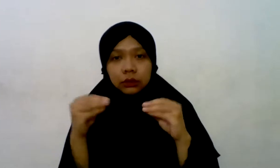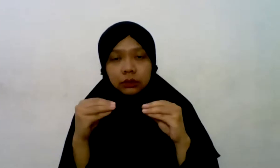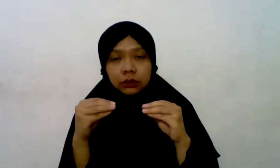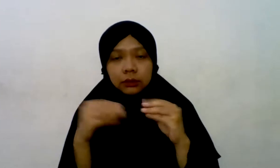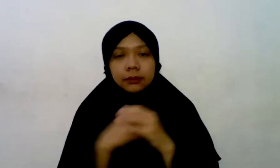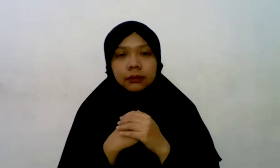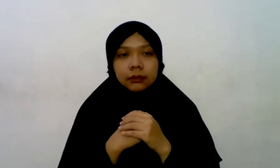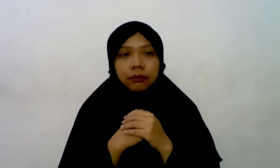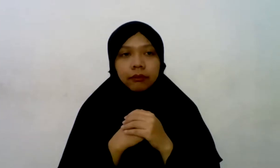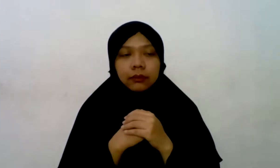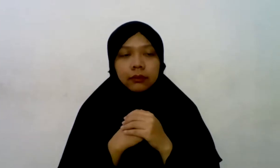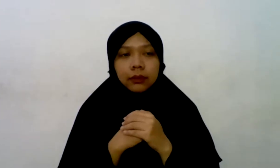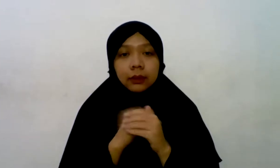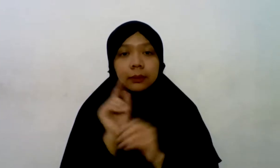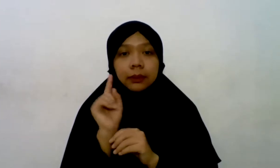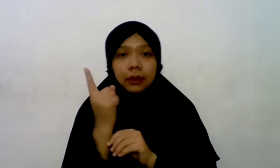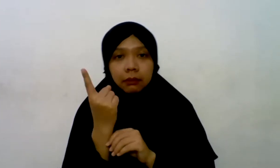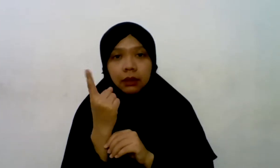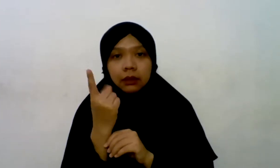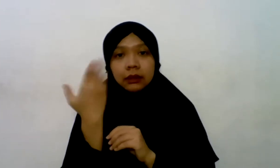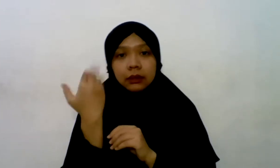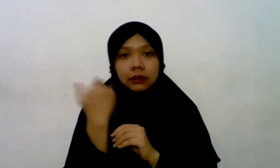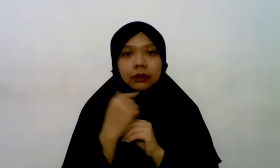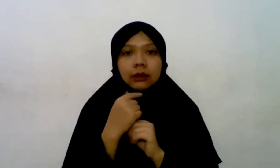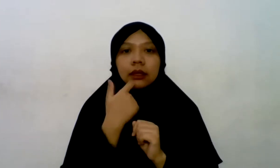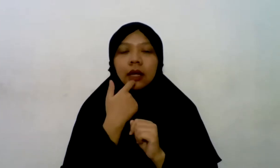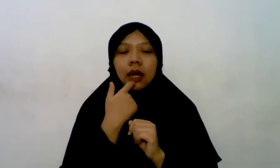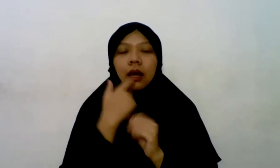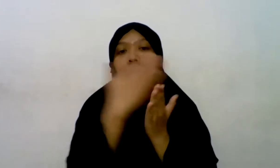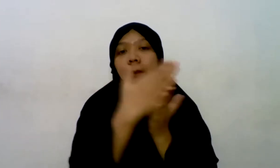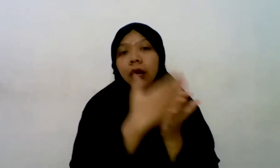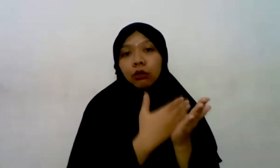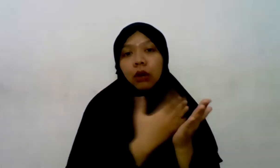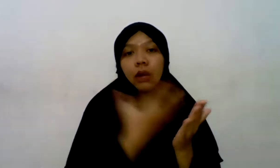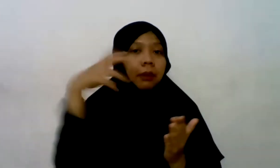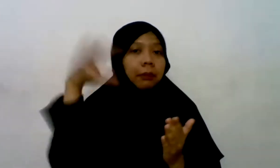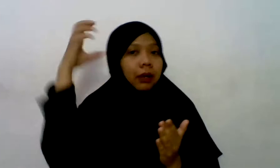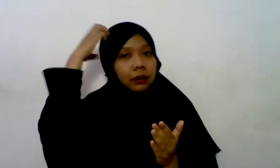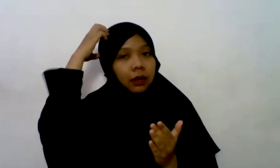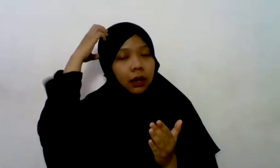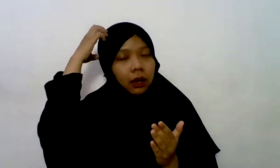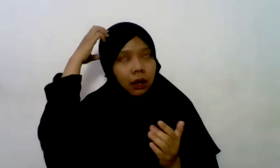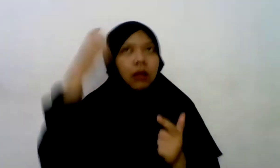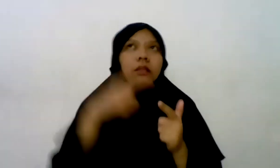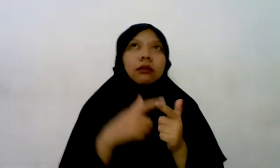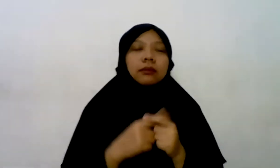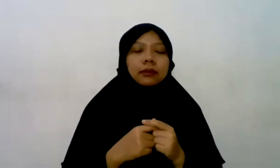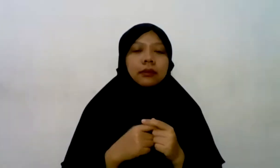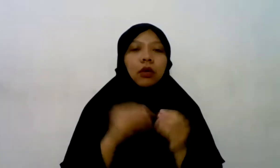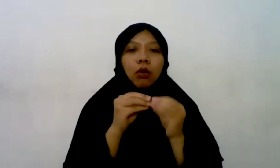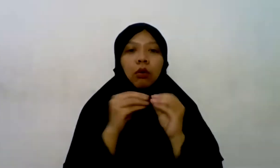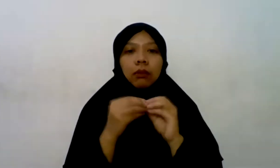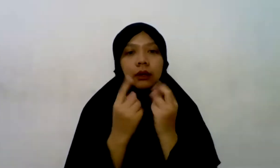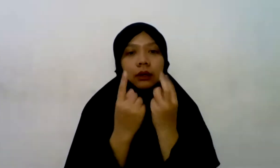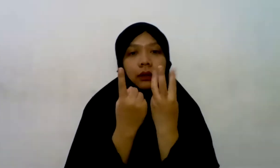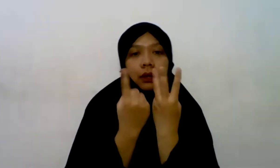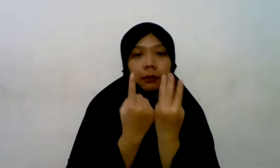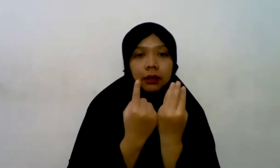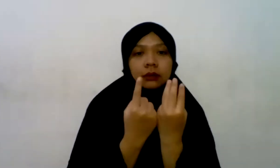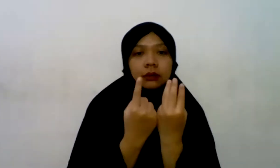first presentation about Peraturan Pemerintah, I think it was, a government regulation, nomor 13, number